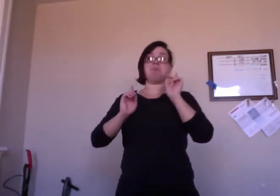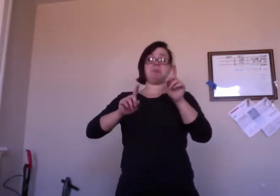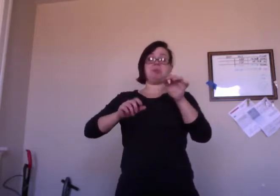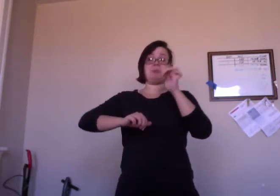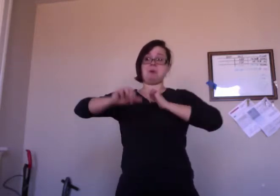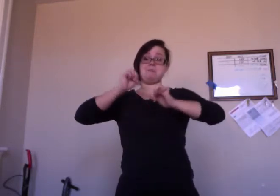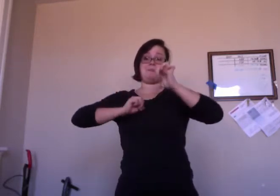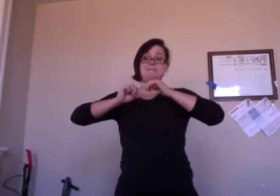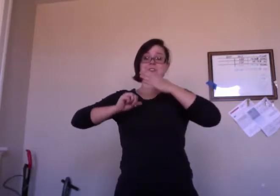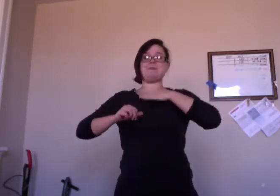yet.